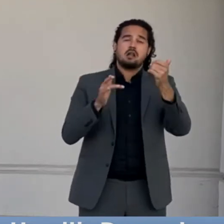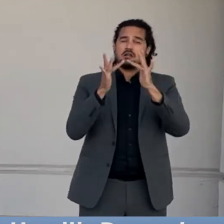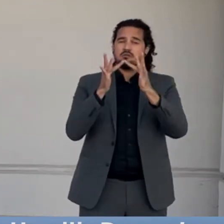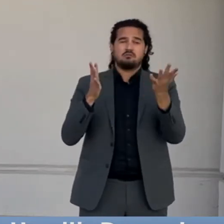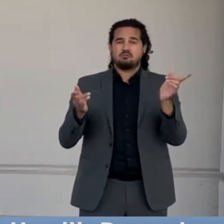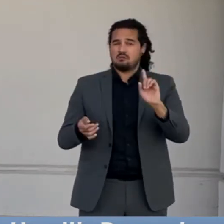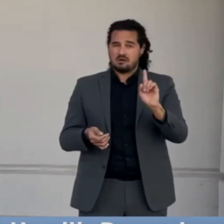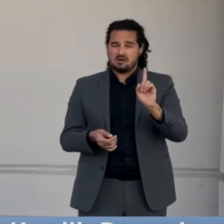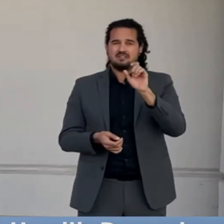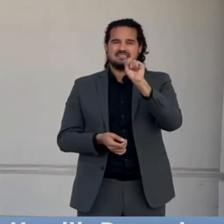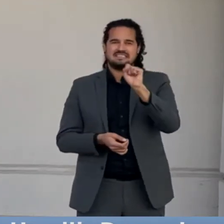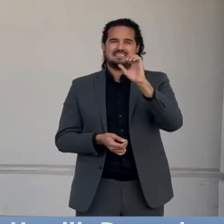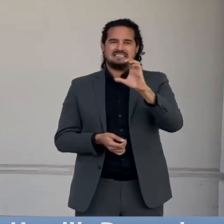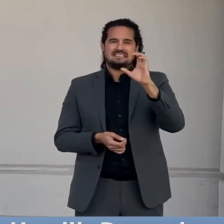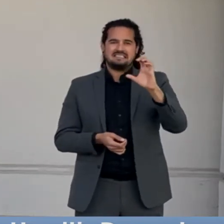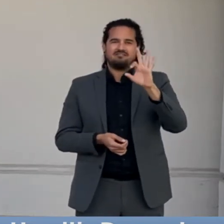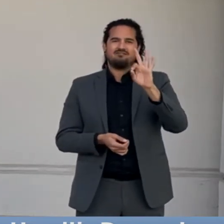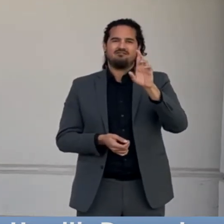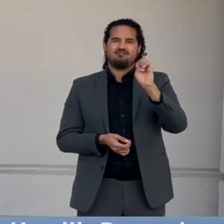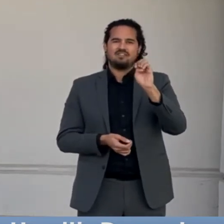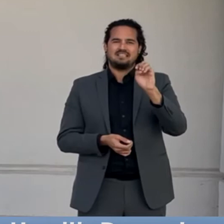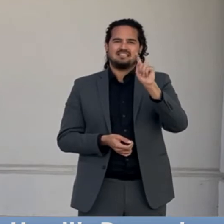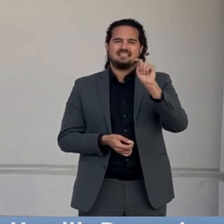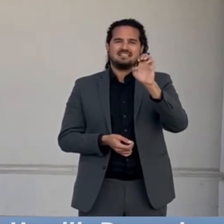sccfreetest.org. Thank you.